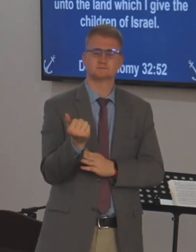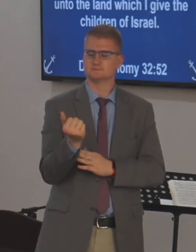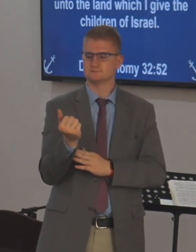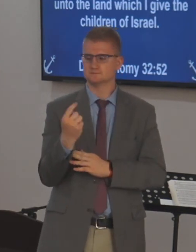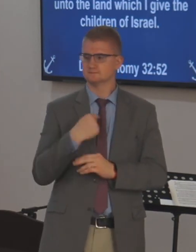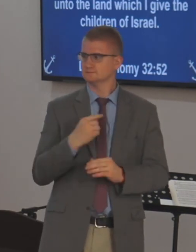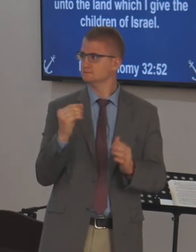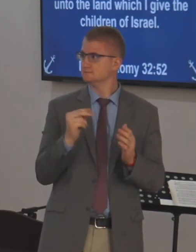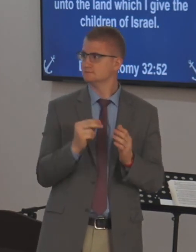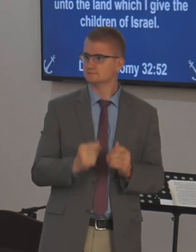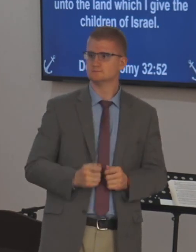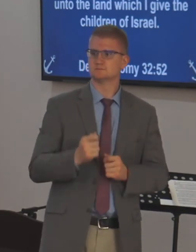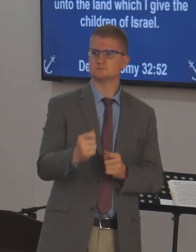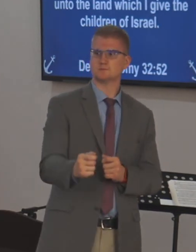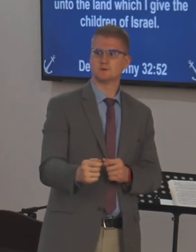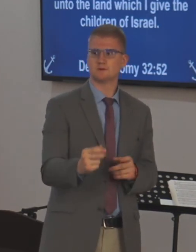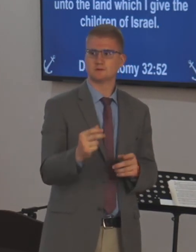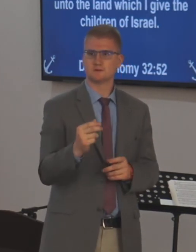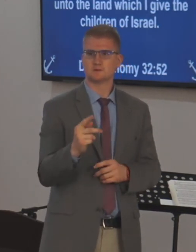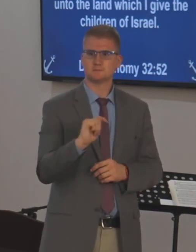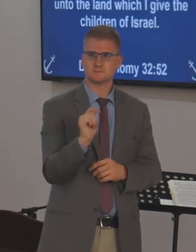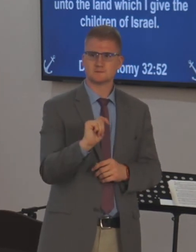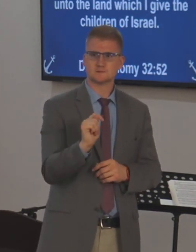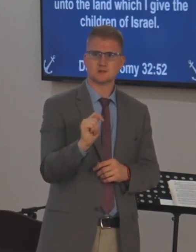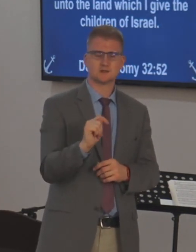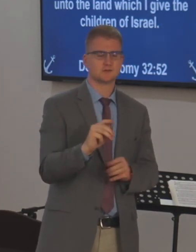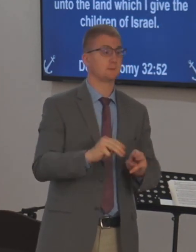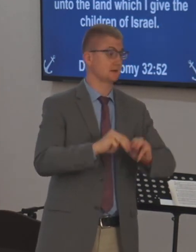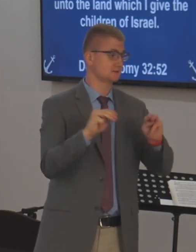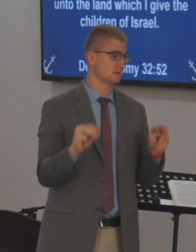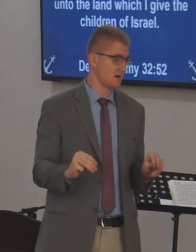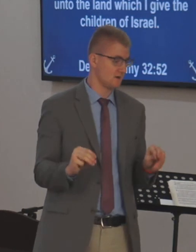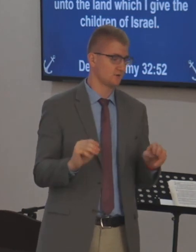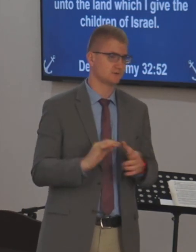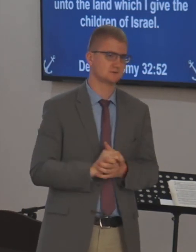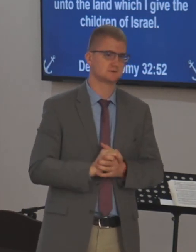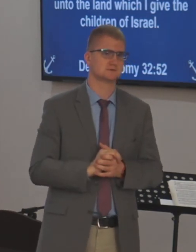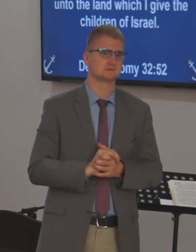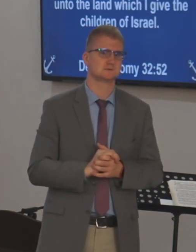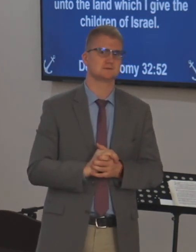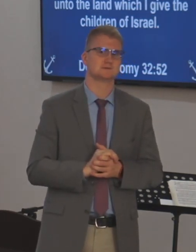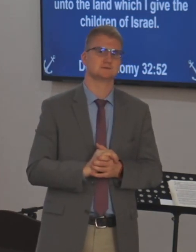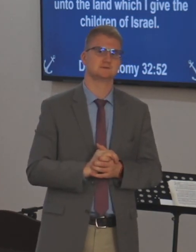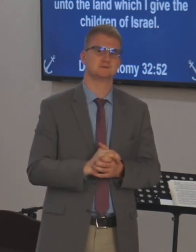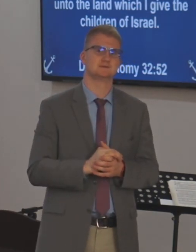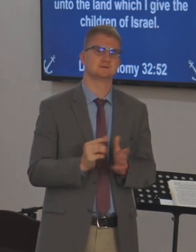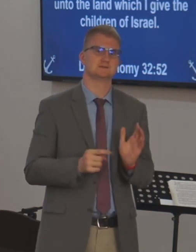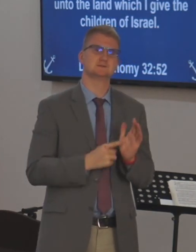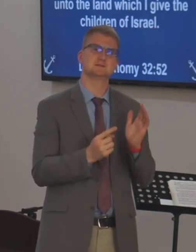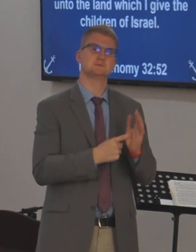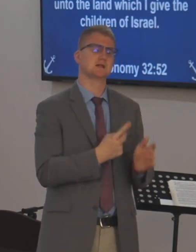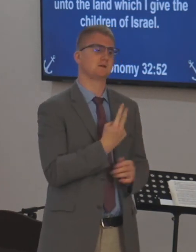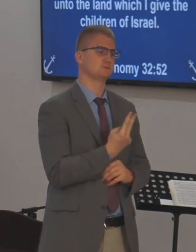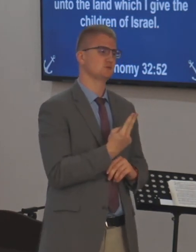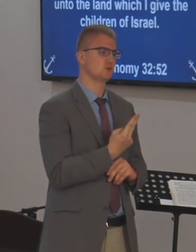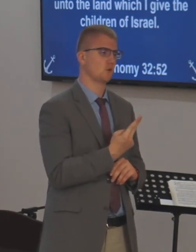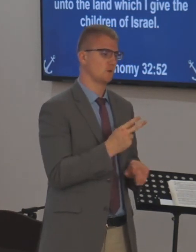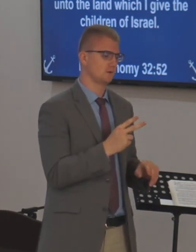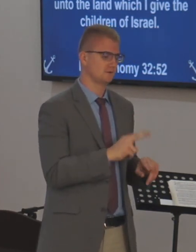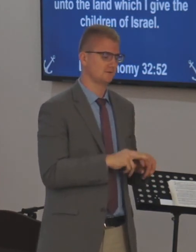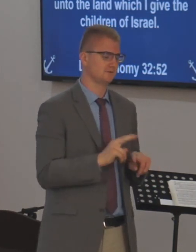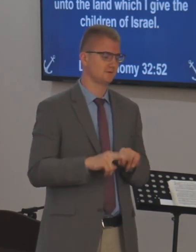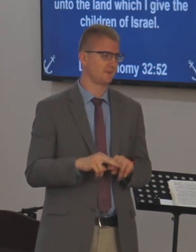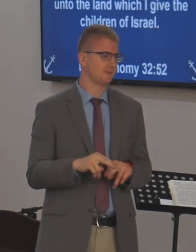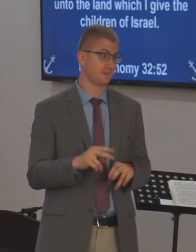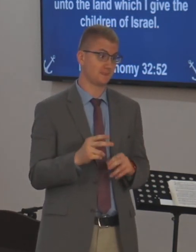the bathrooms at McDonald's, you know. You know, sometimes there's 2 stalls. Each stall gets one. There's 2 sinks. Put them on the